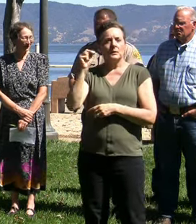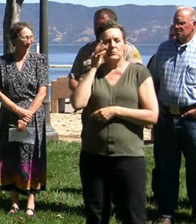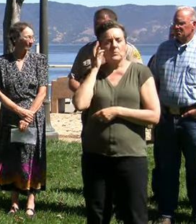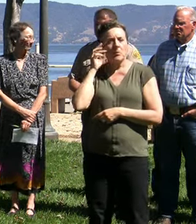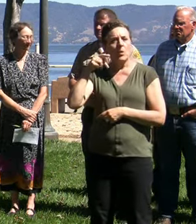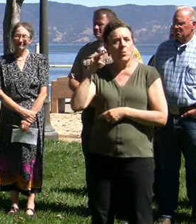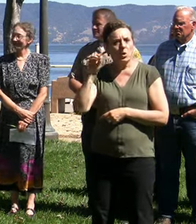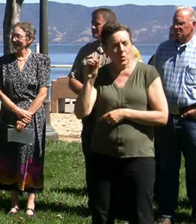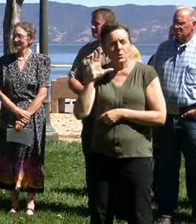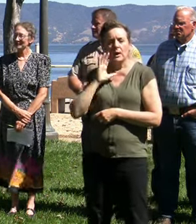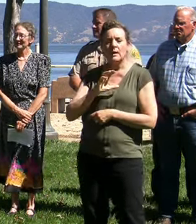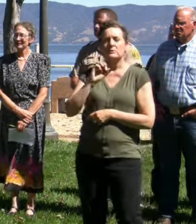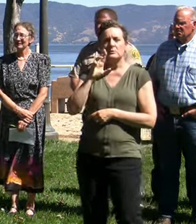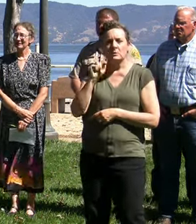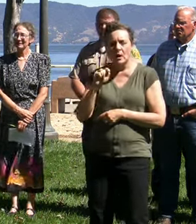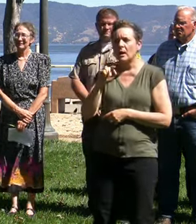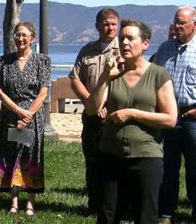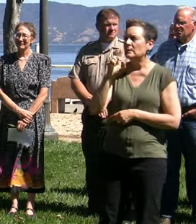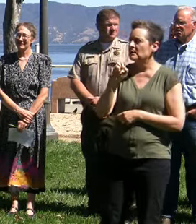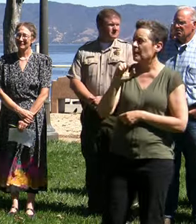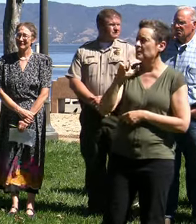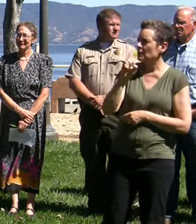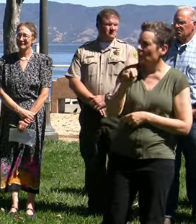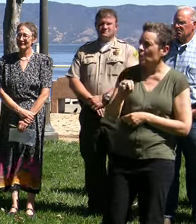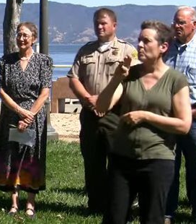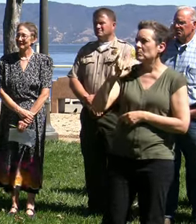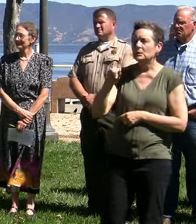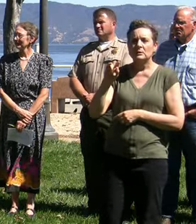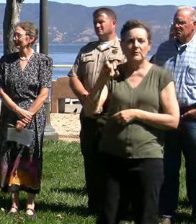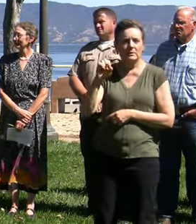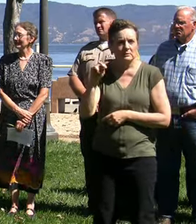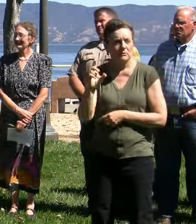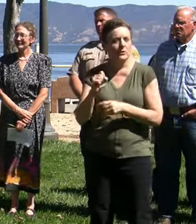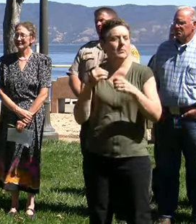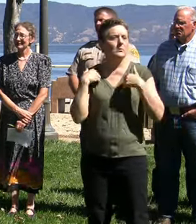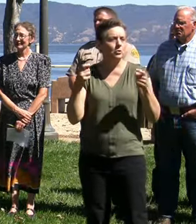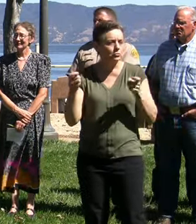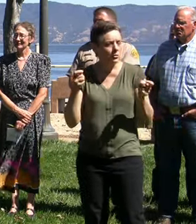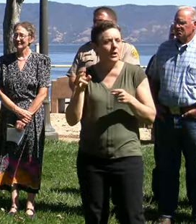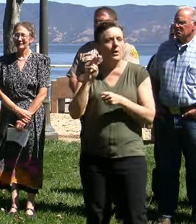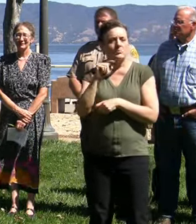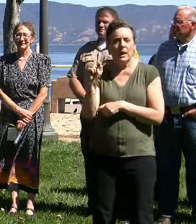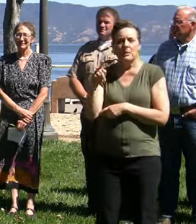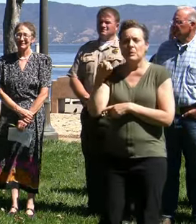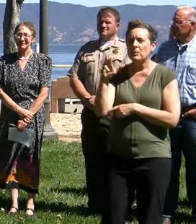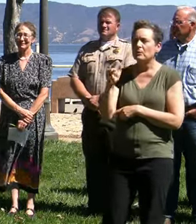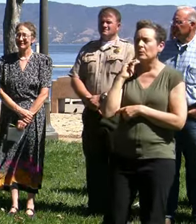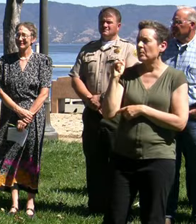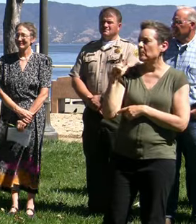the Department of Public Works, Bill Davidson from Animal Control, Matt Perry from the County Administrative